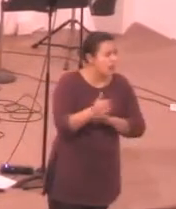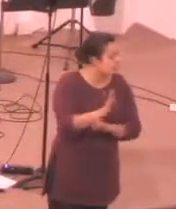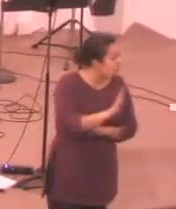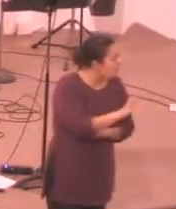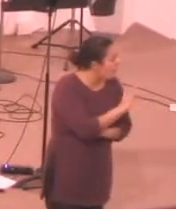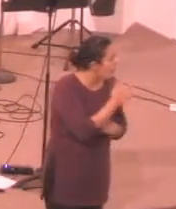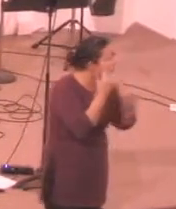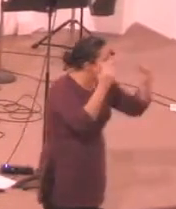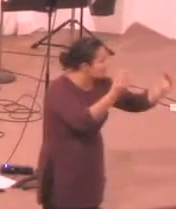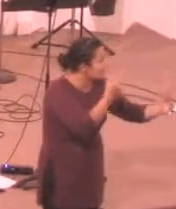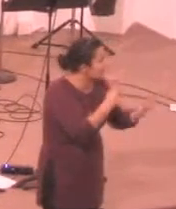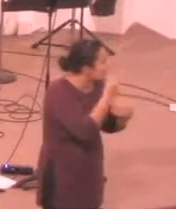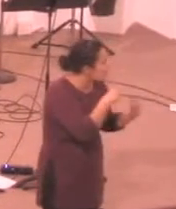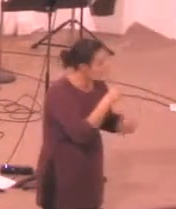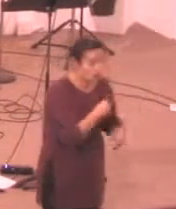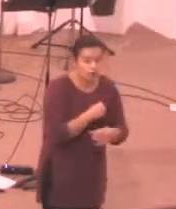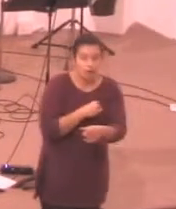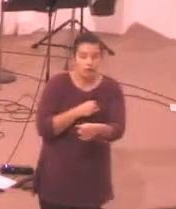Do what?